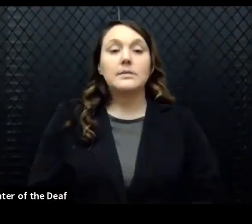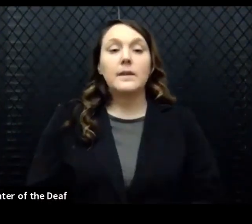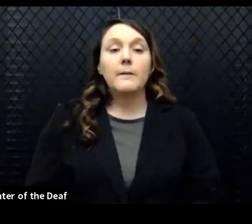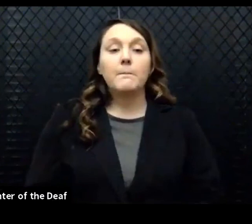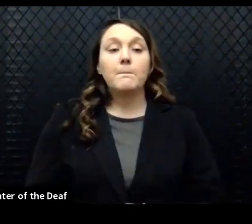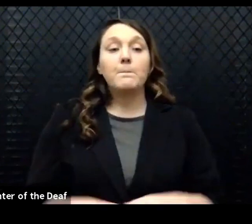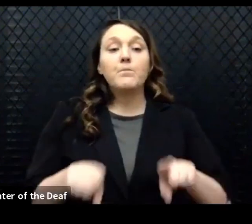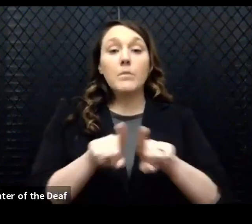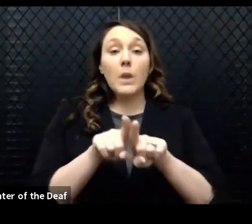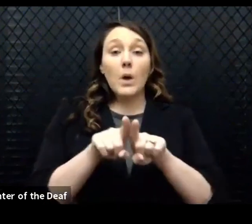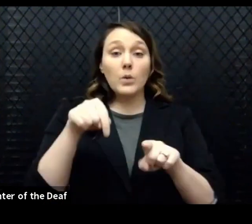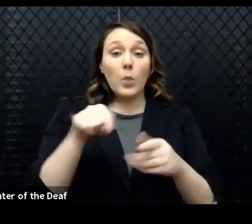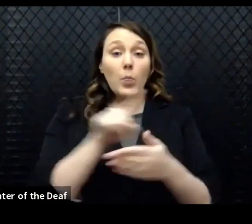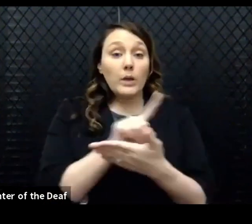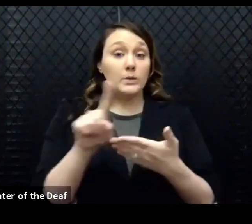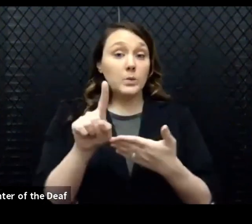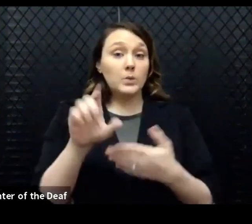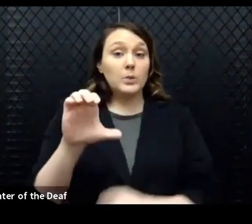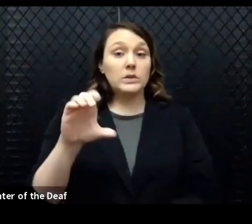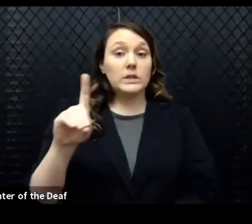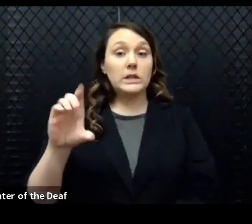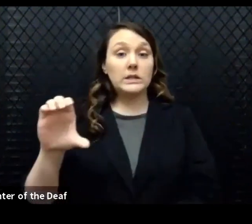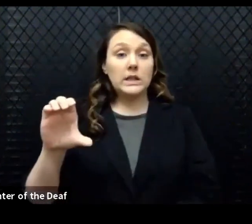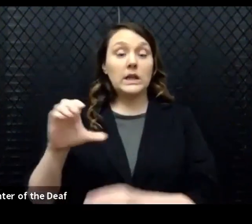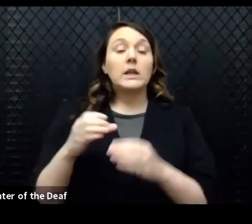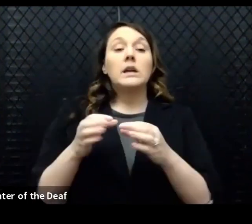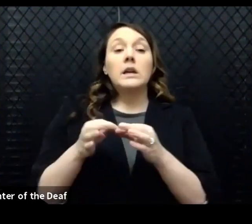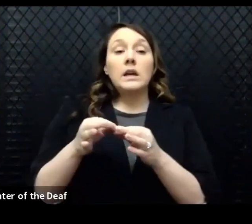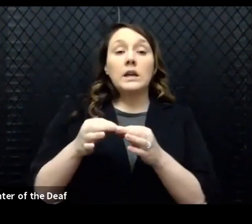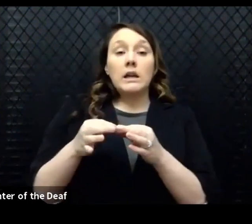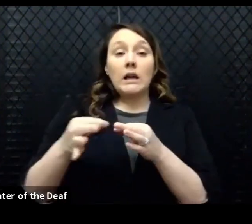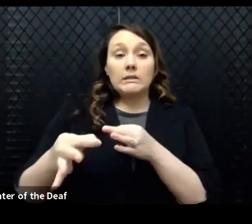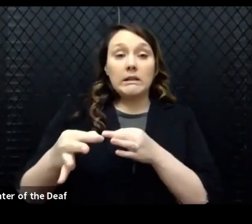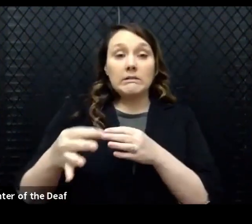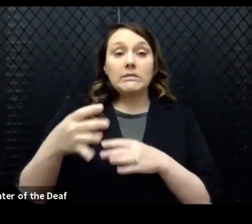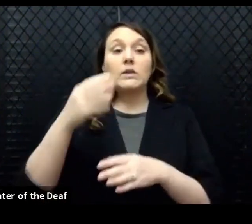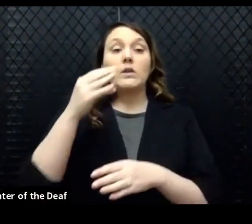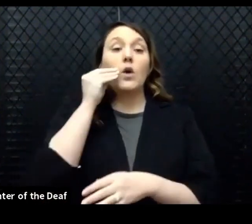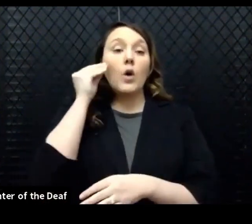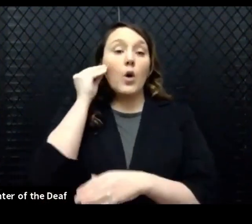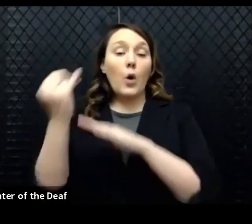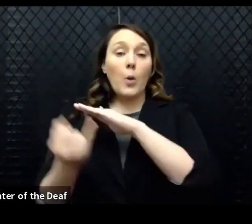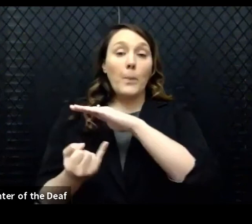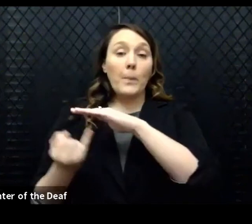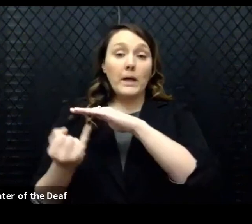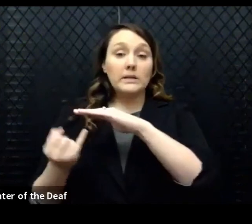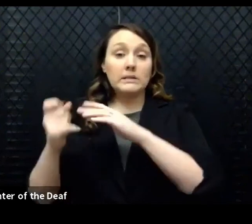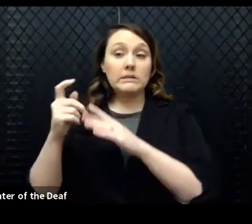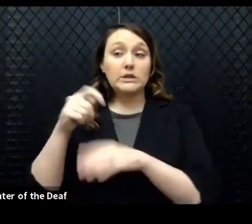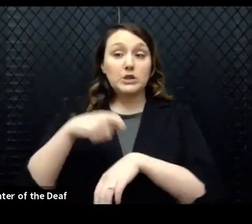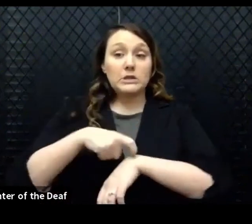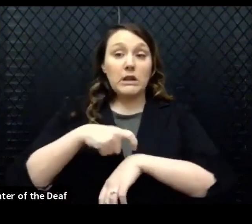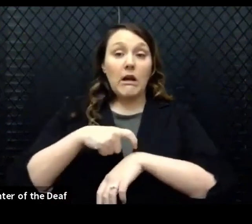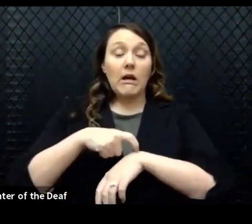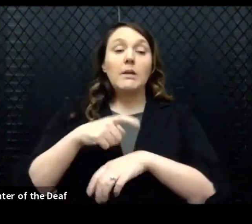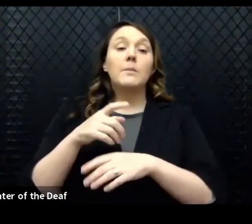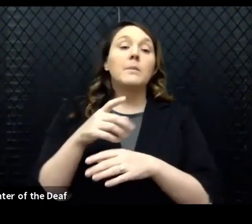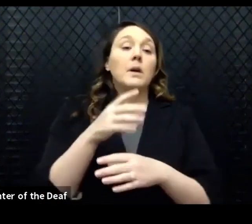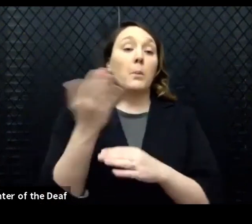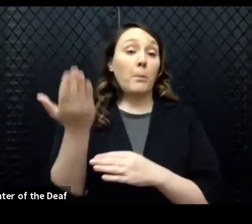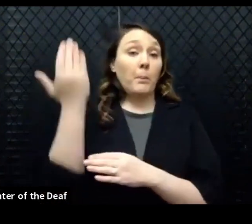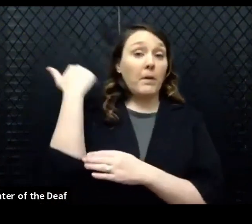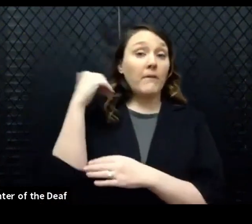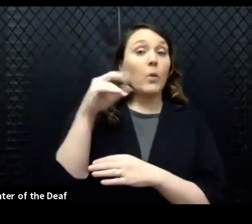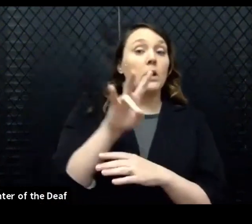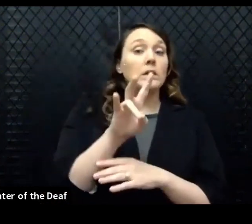Also this week, the CDC extended the home isolation period from 7 to 10 days from